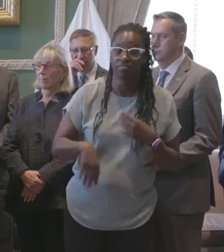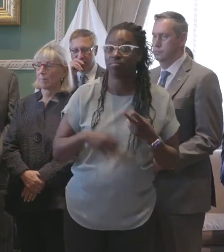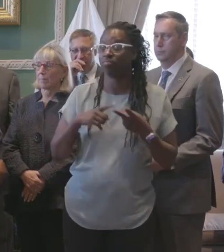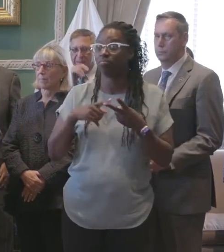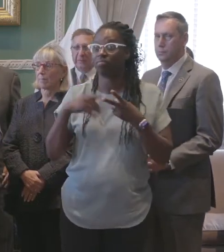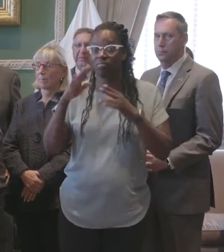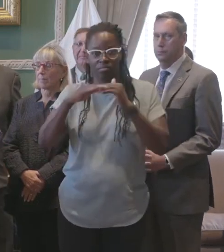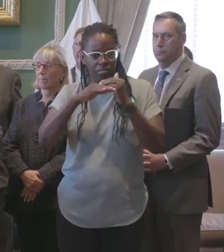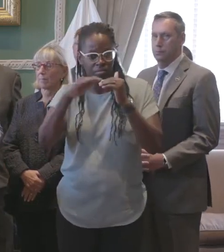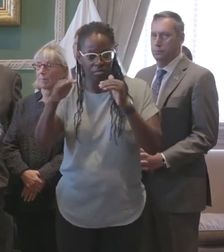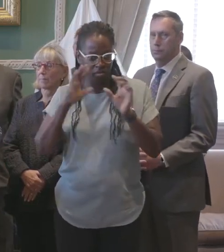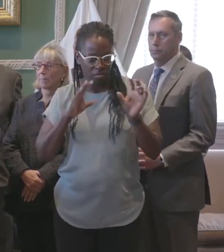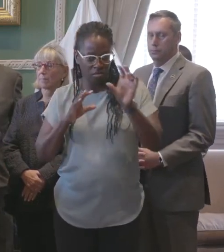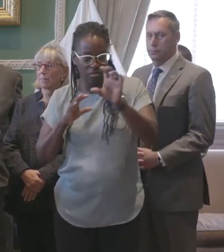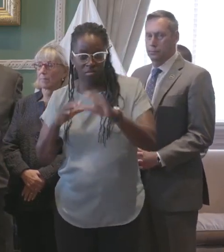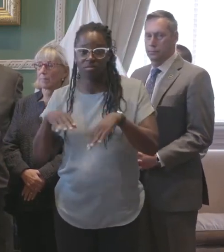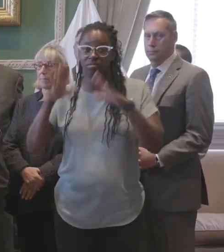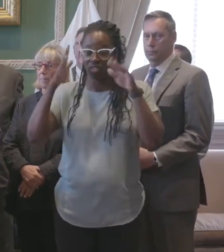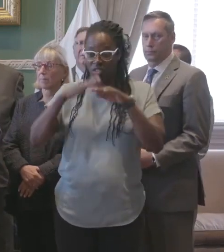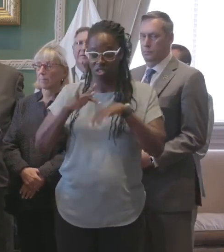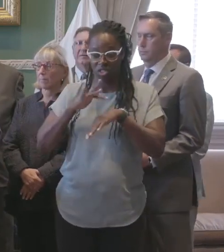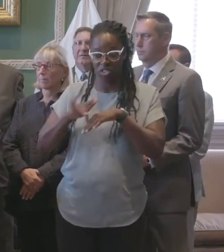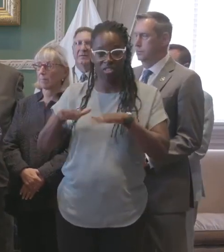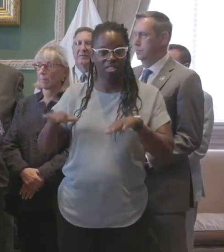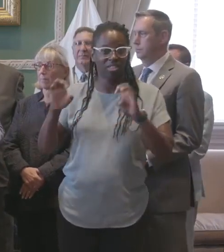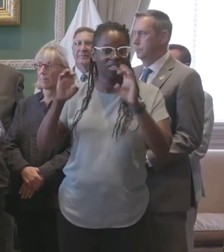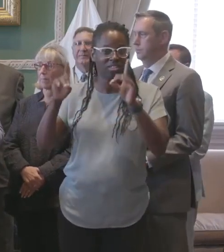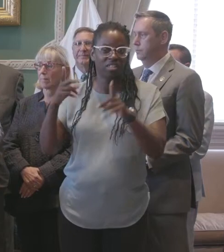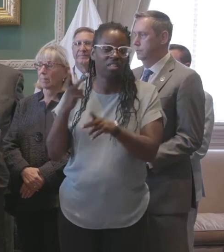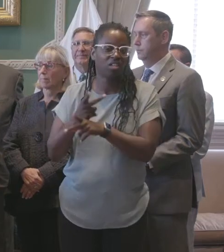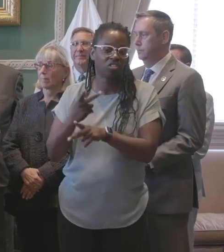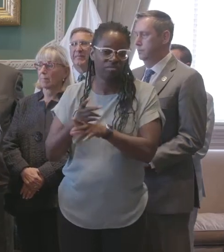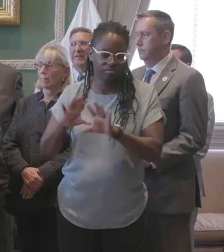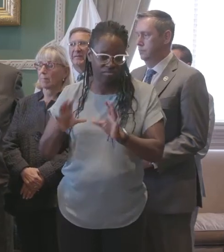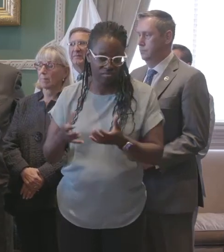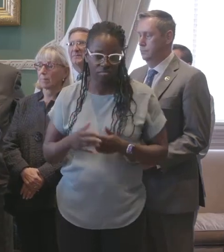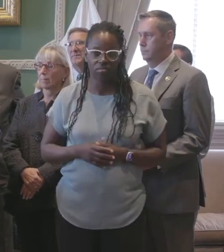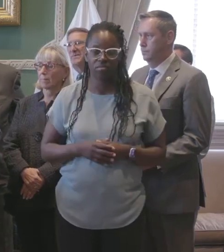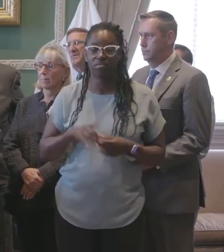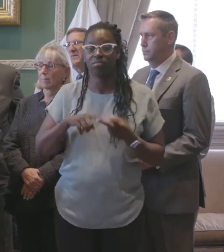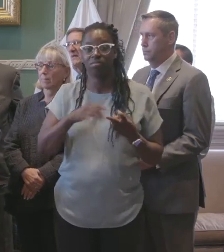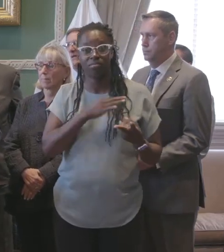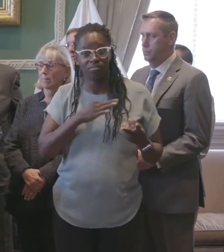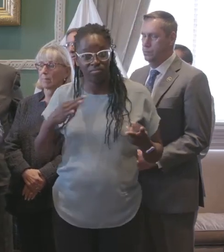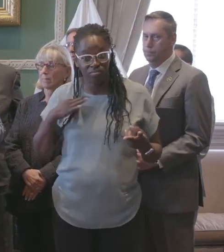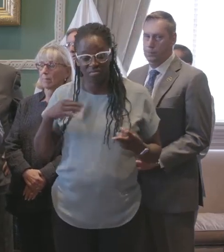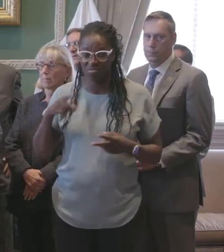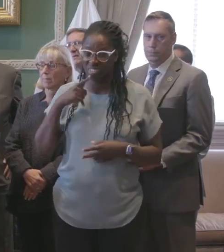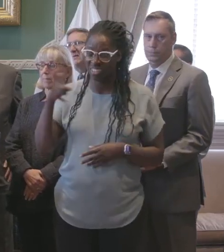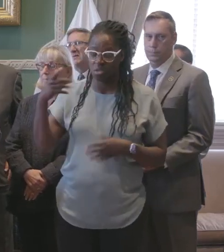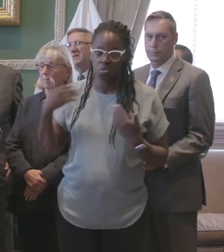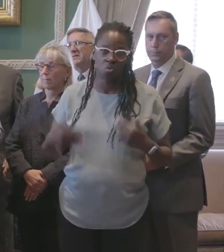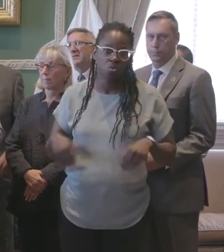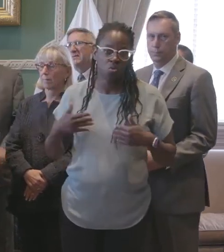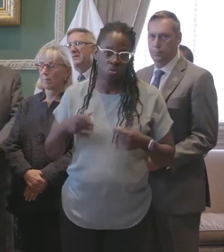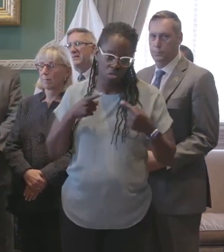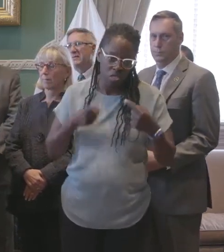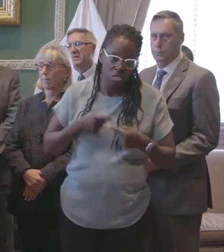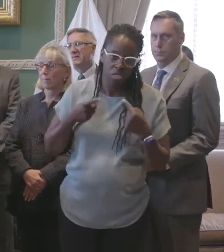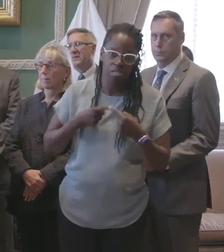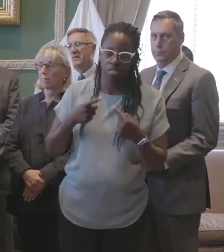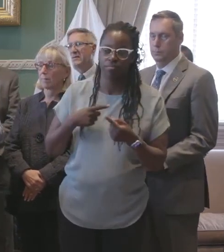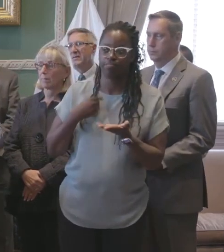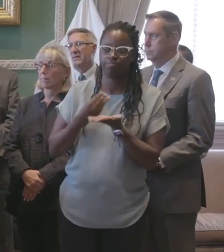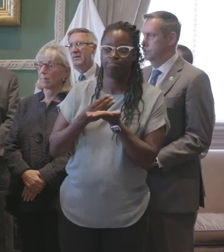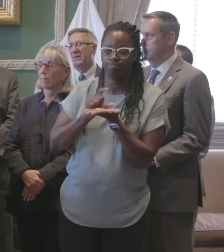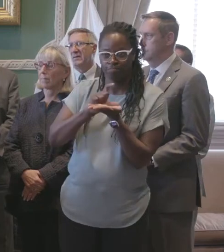our early education providers going forward, knowing that there is going to be a resource, a funding resource, whether it be through